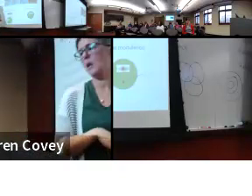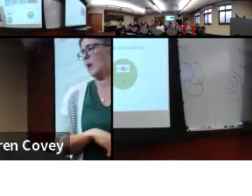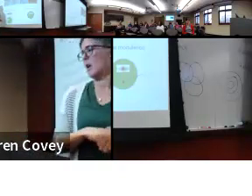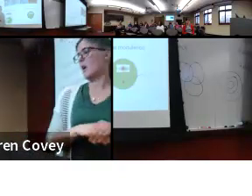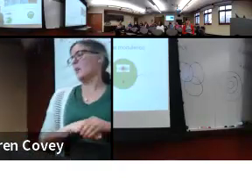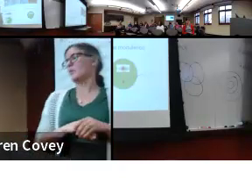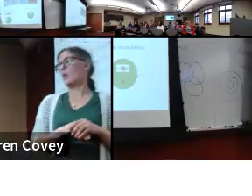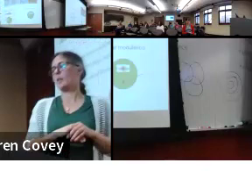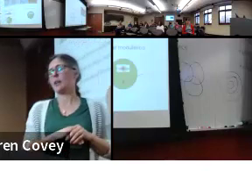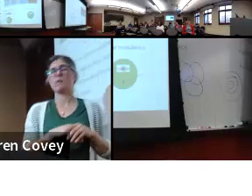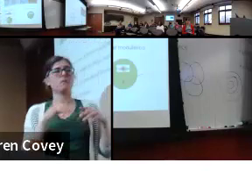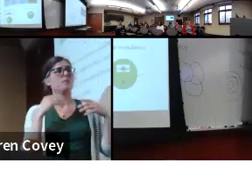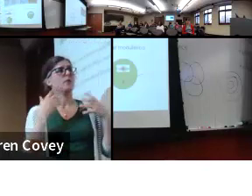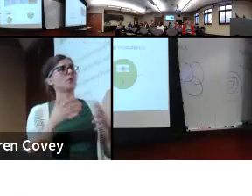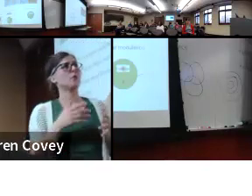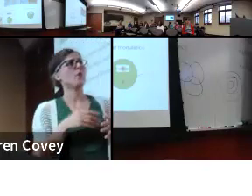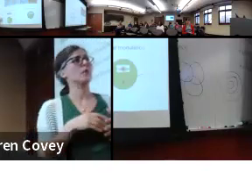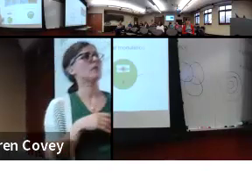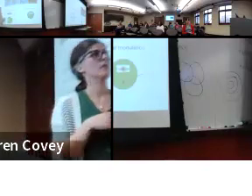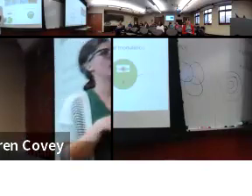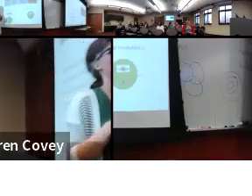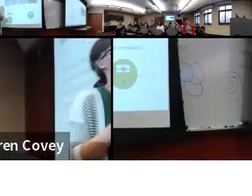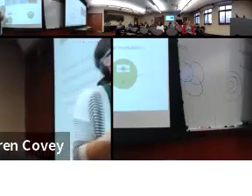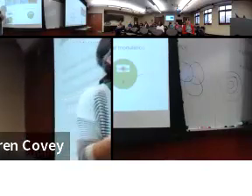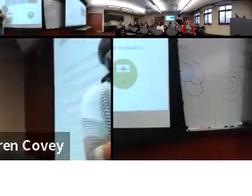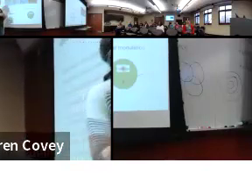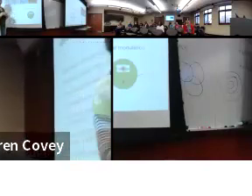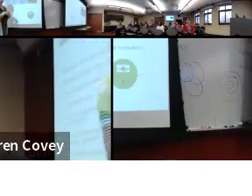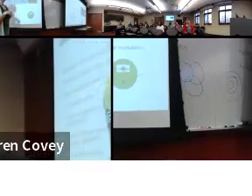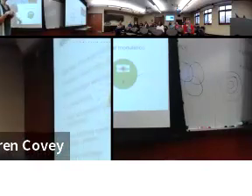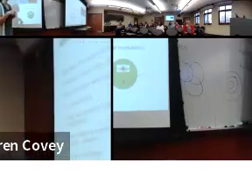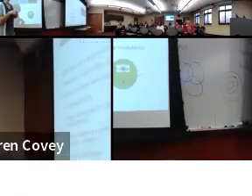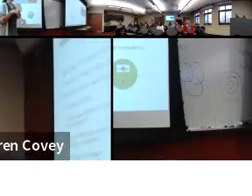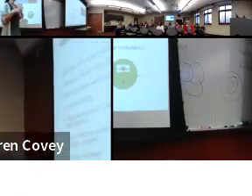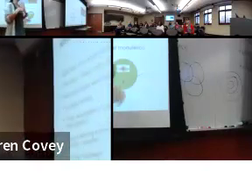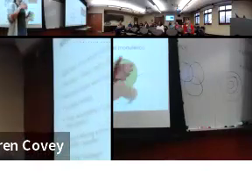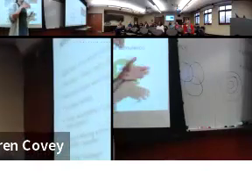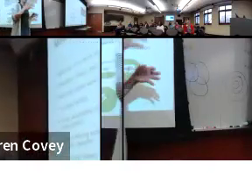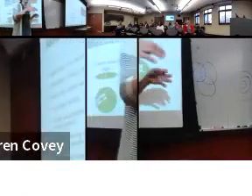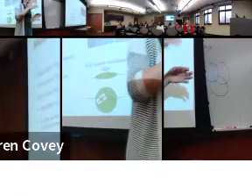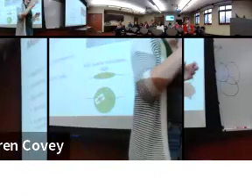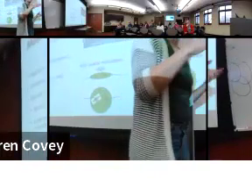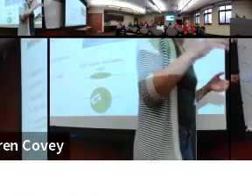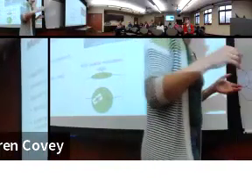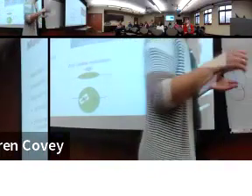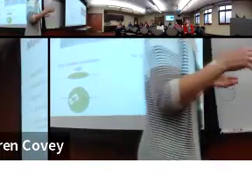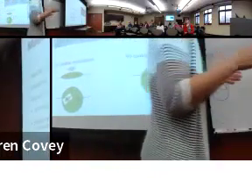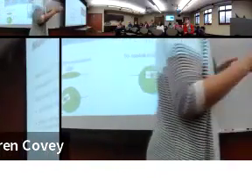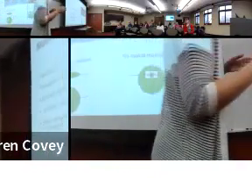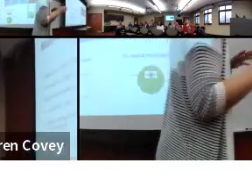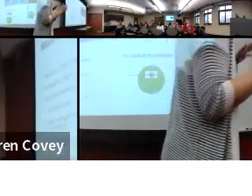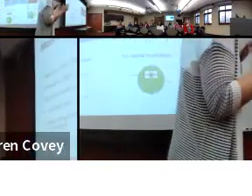you. So we then video recorded their stories, how they told them, and we transcribed and annotated